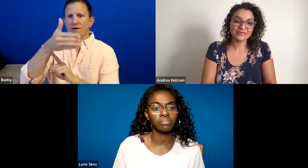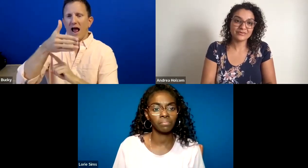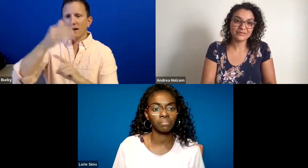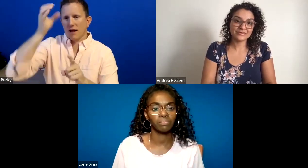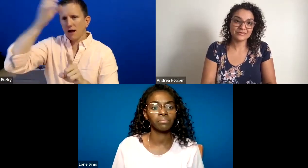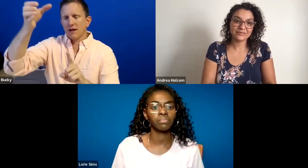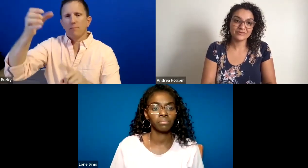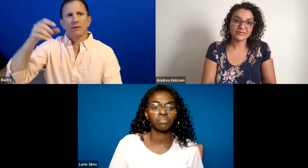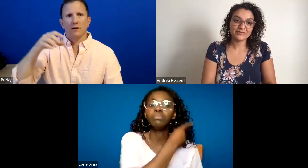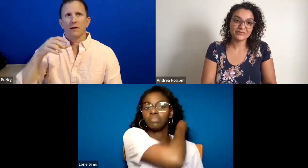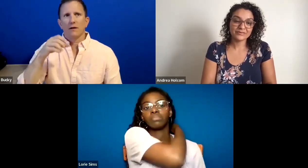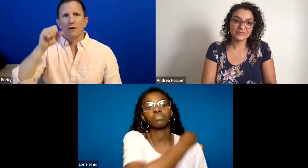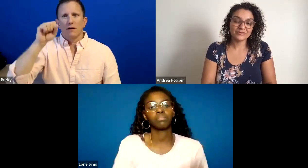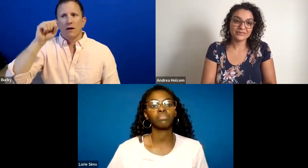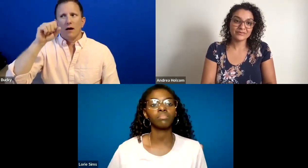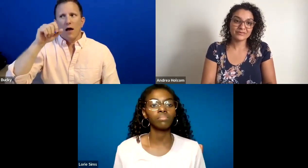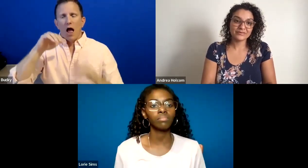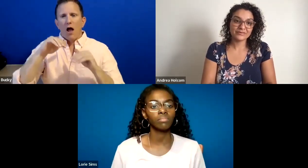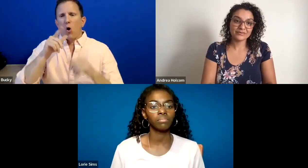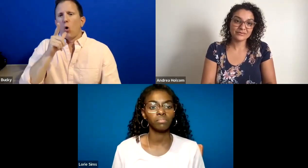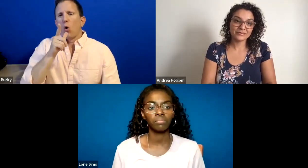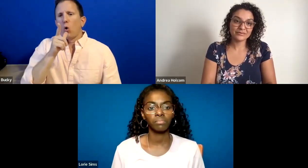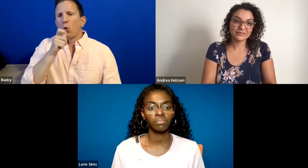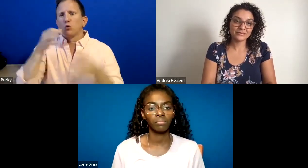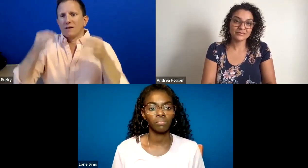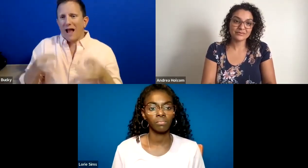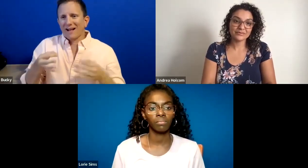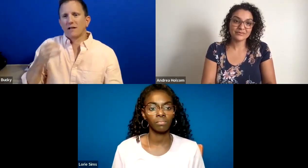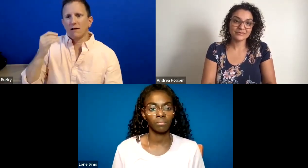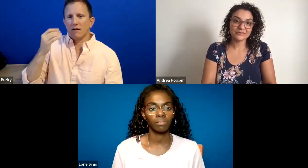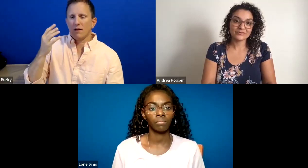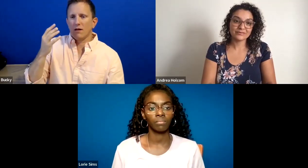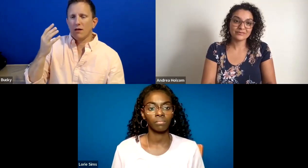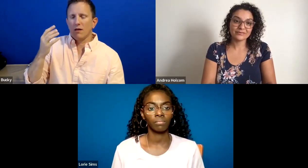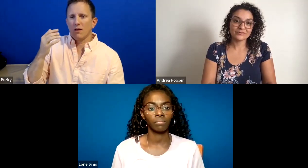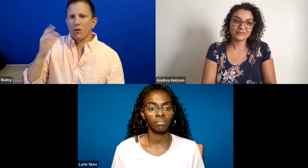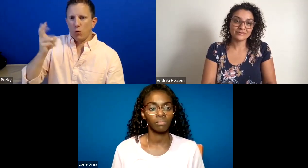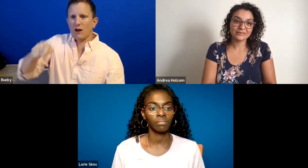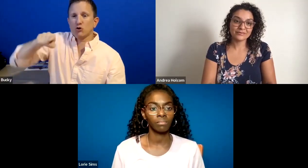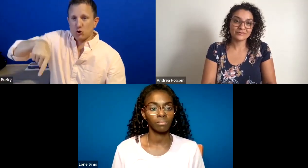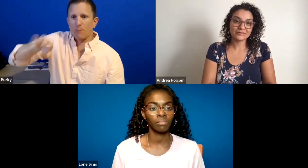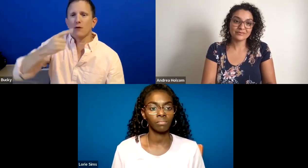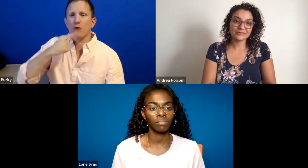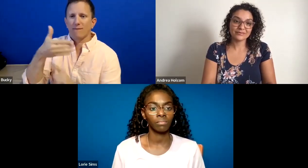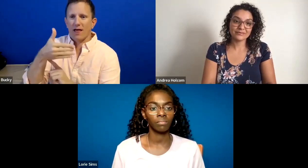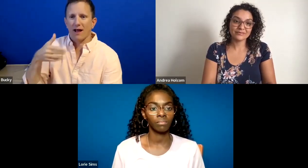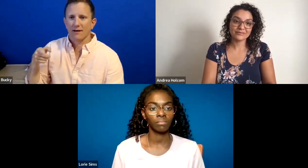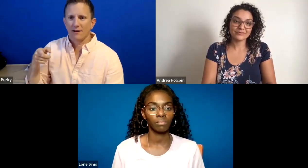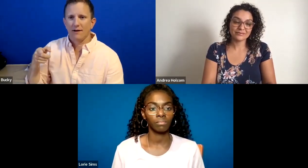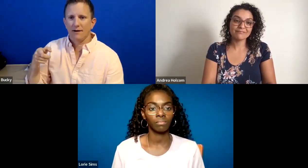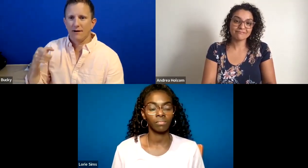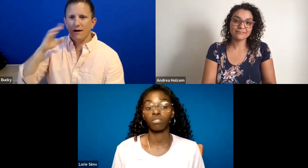You know, I have to say that one challenge about this red flag concept is thinking about